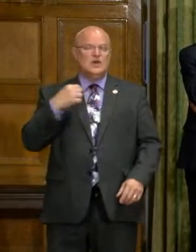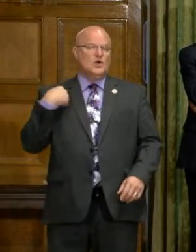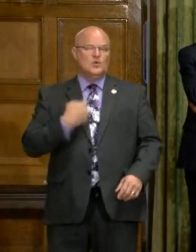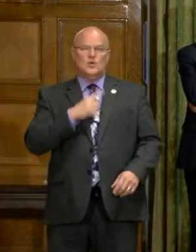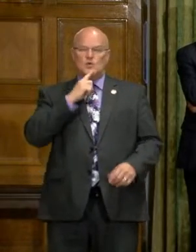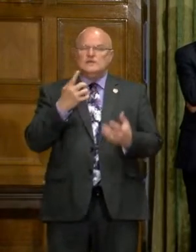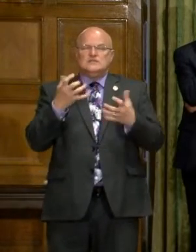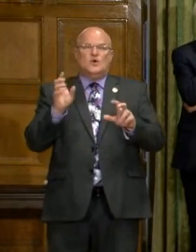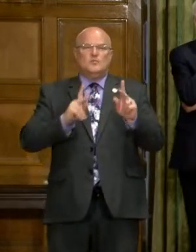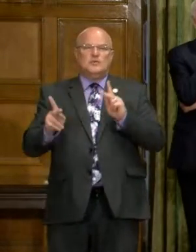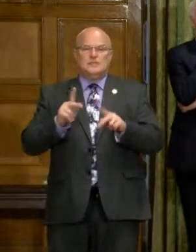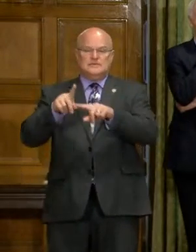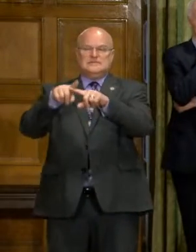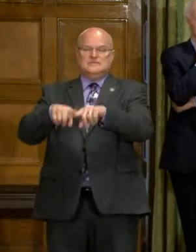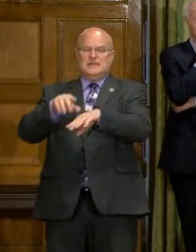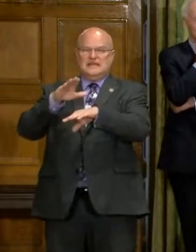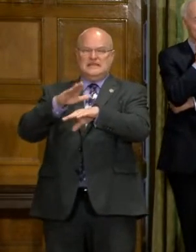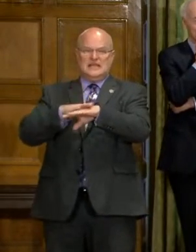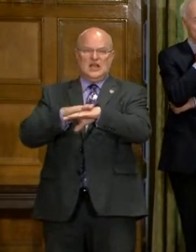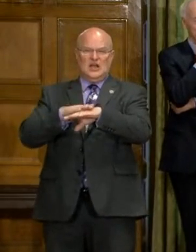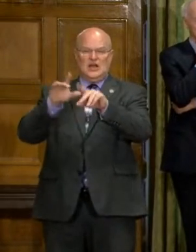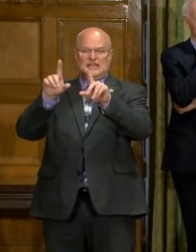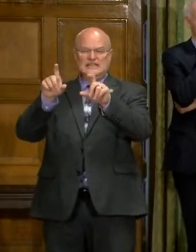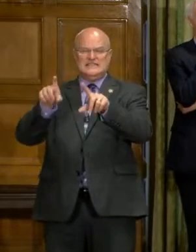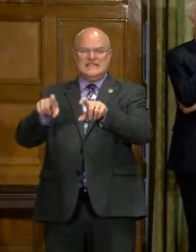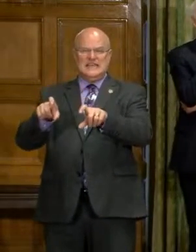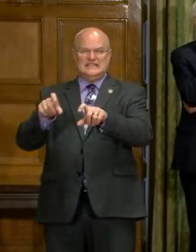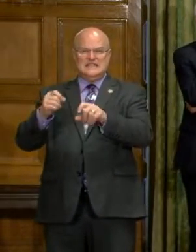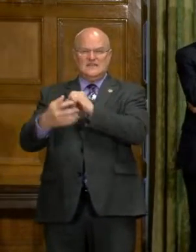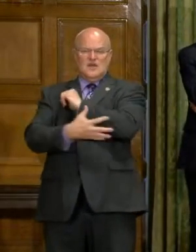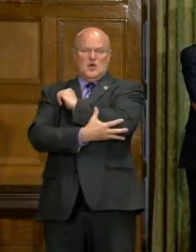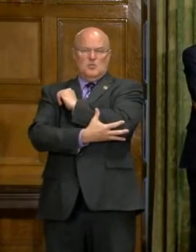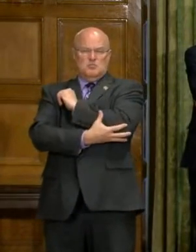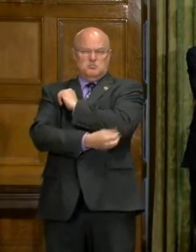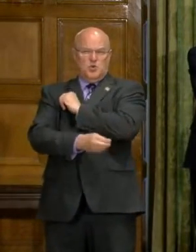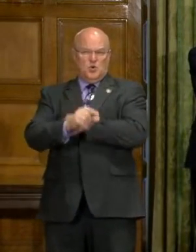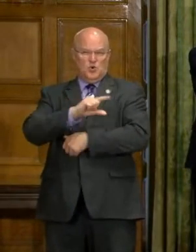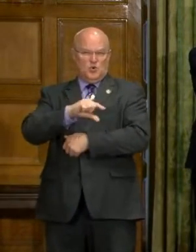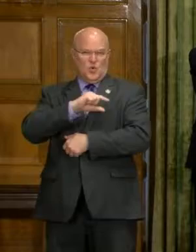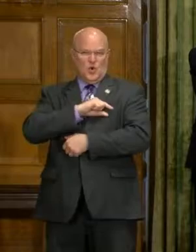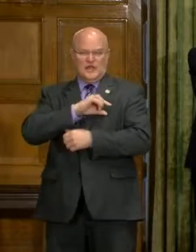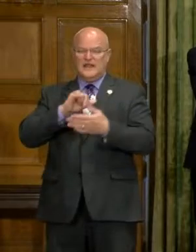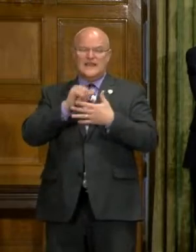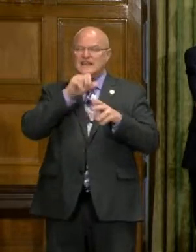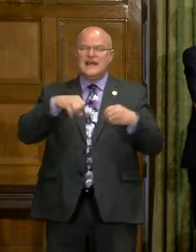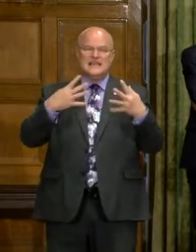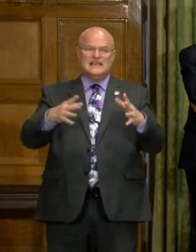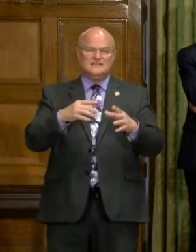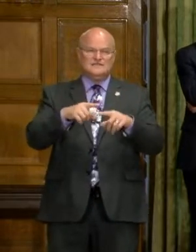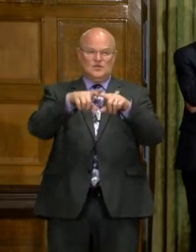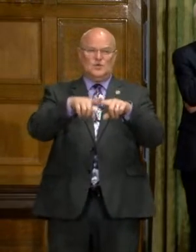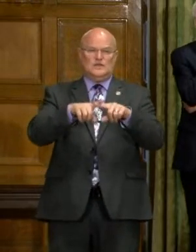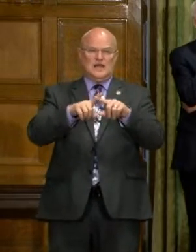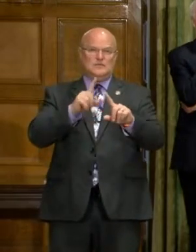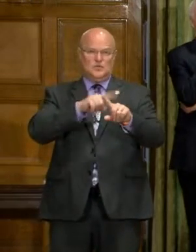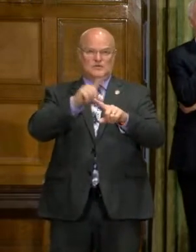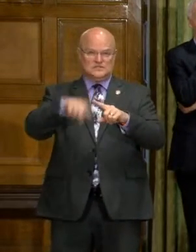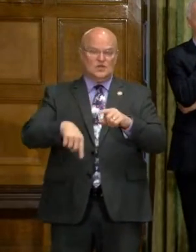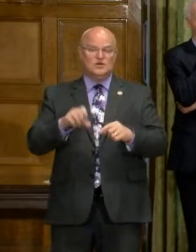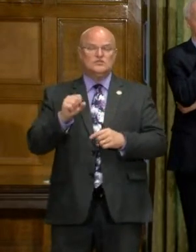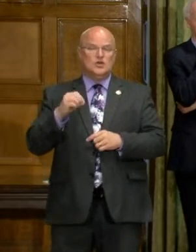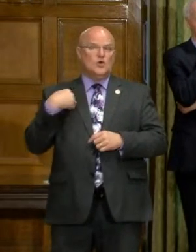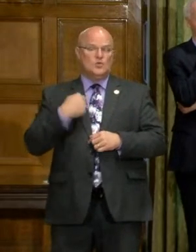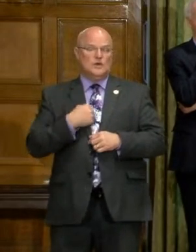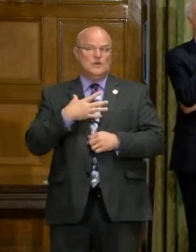we really don't want people depending on a test of poor quality that is not going to give a reliable result. And